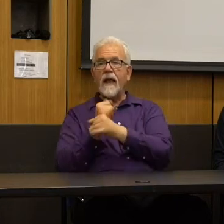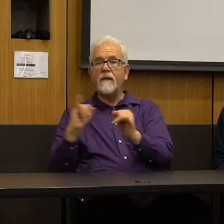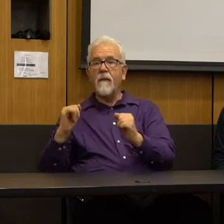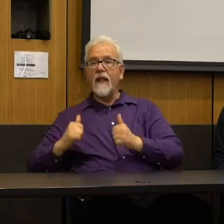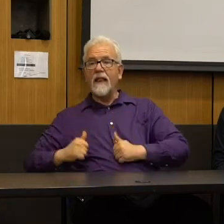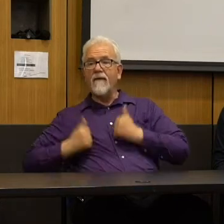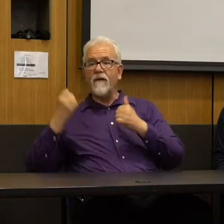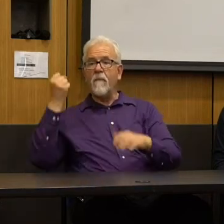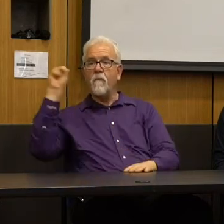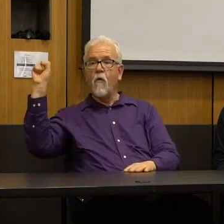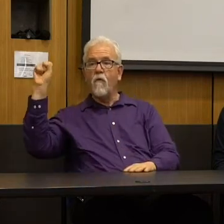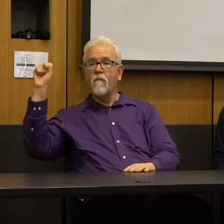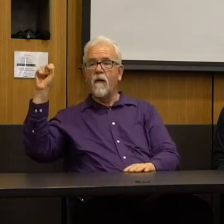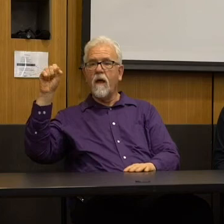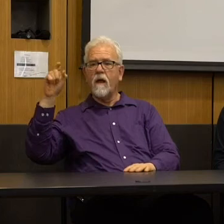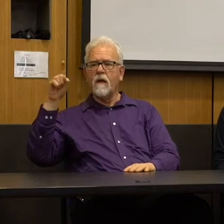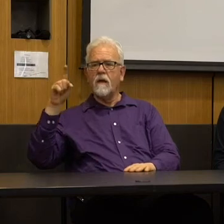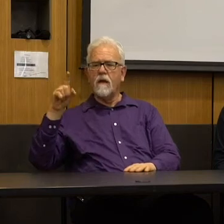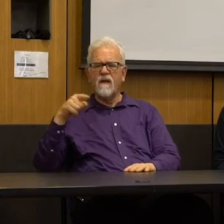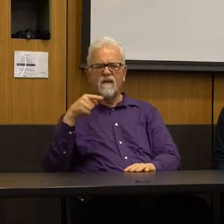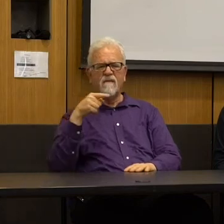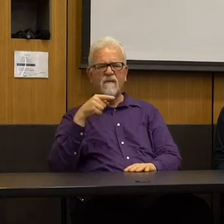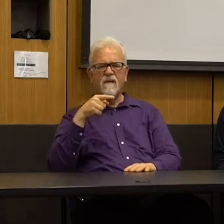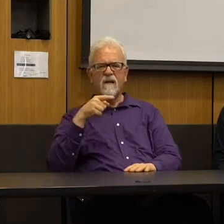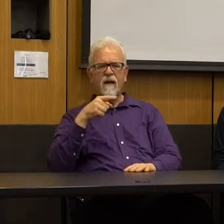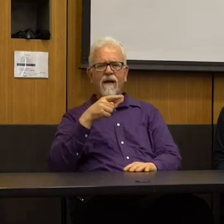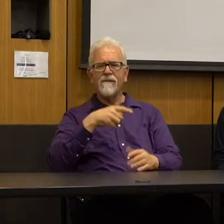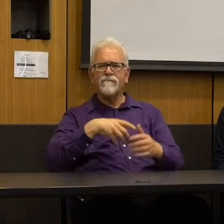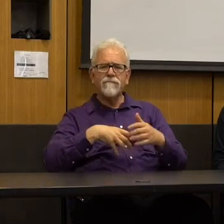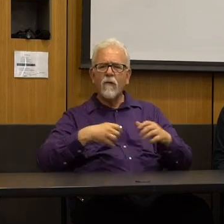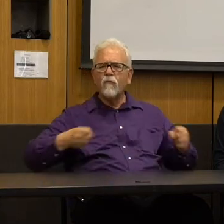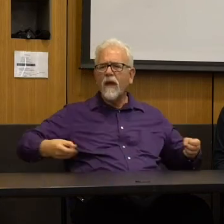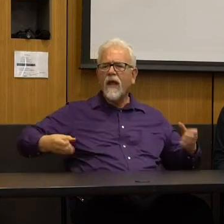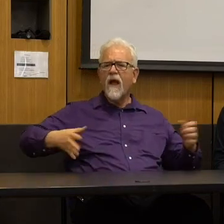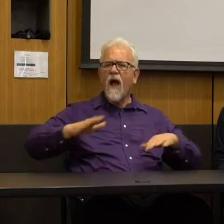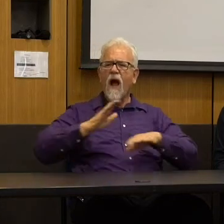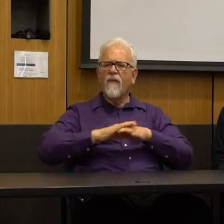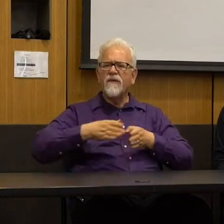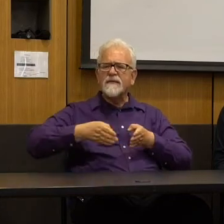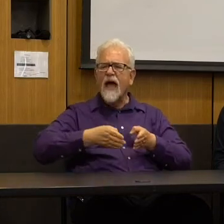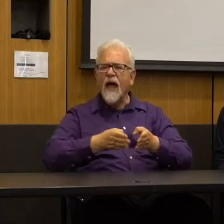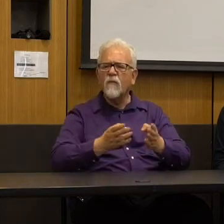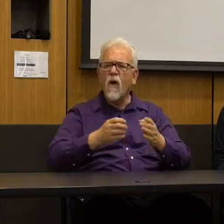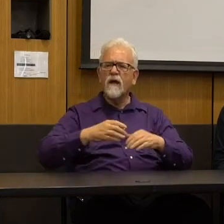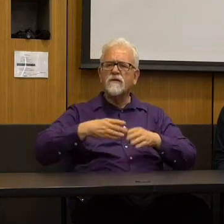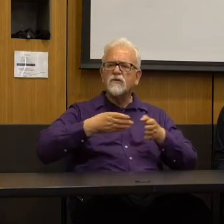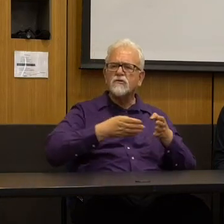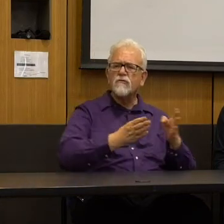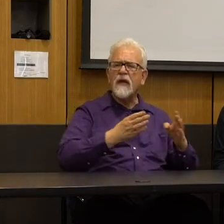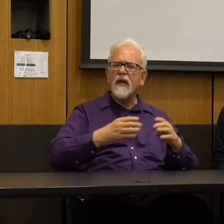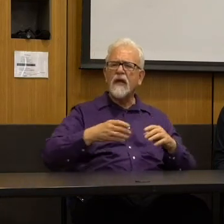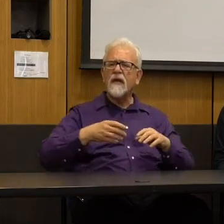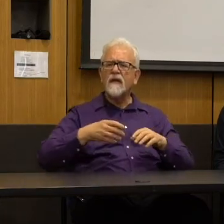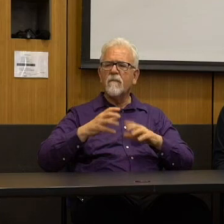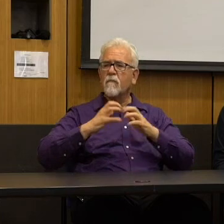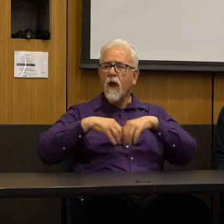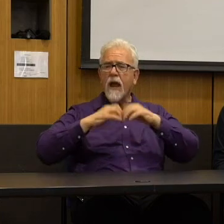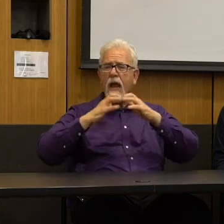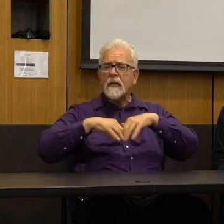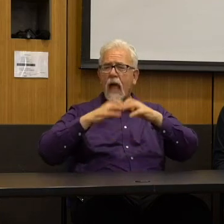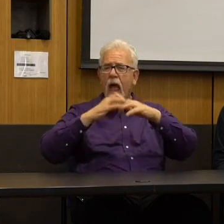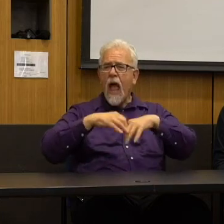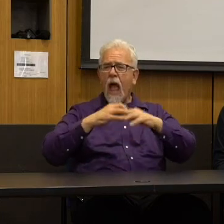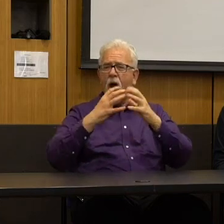on the scene where these are being taken out on sidewalks and streets and grates, and they're breaking down like crazy.